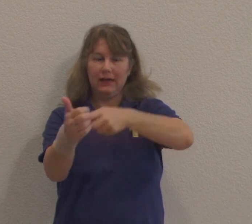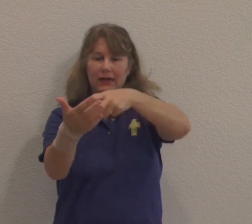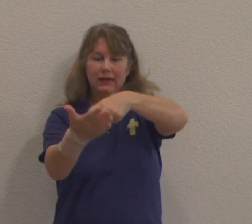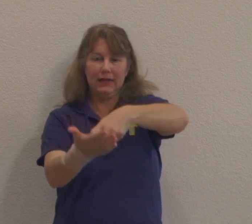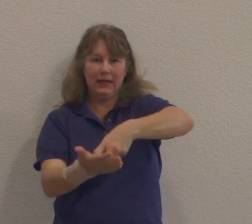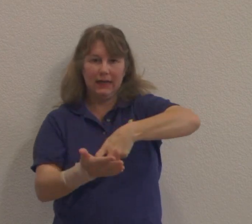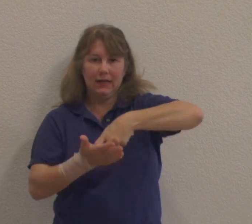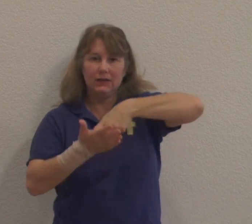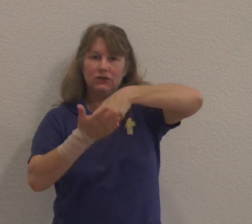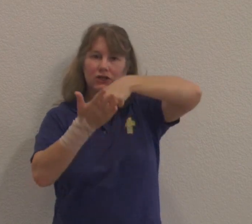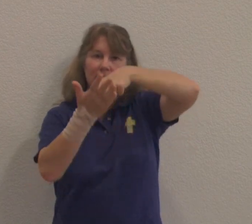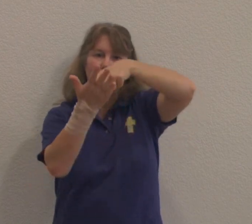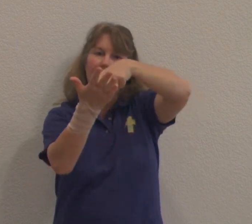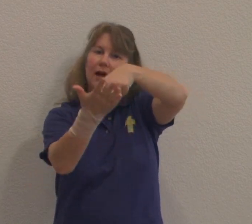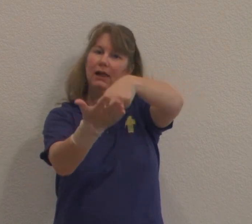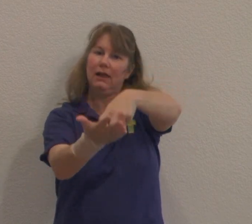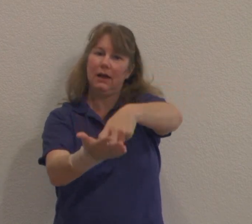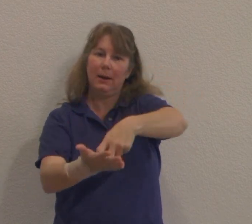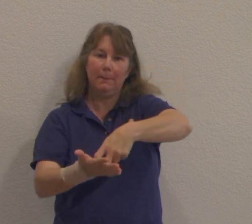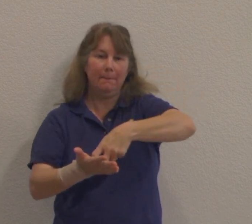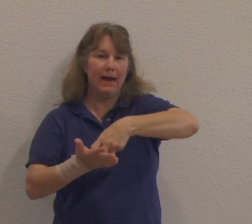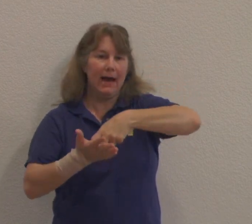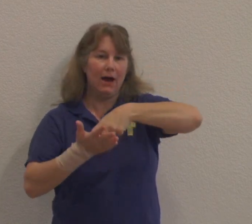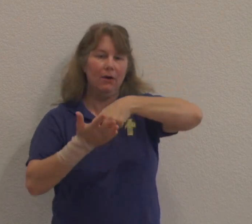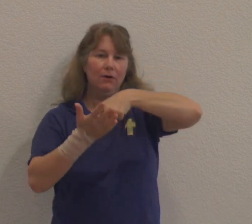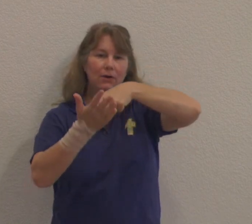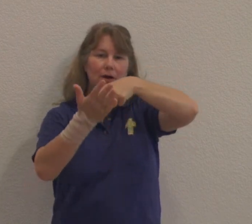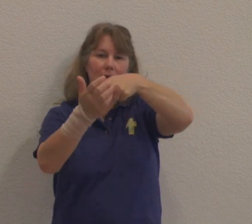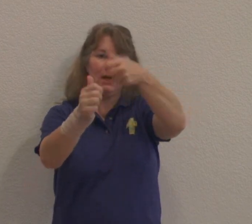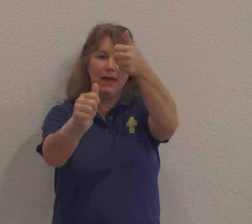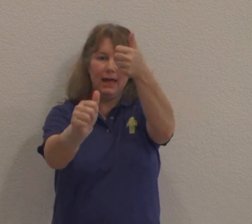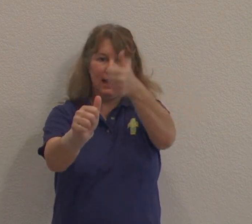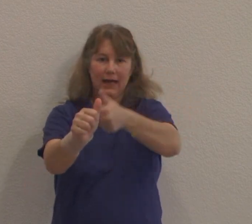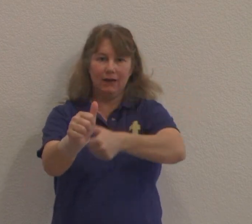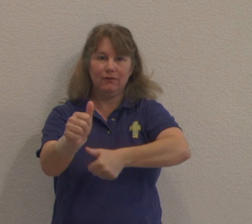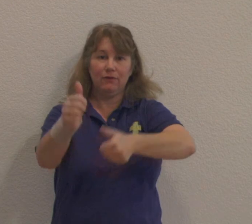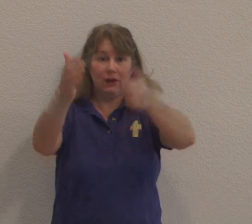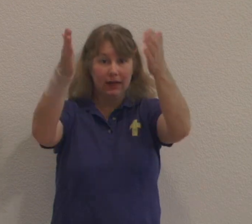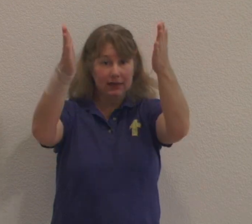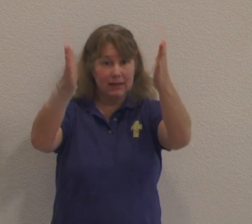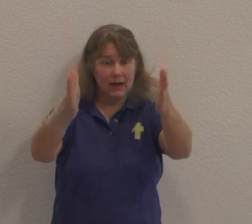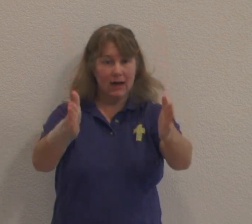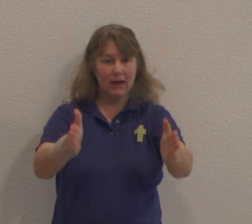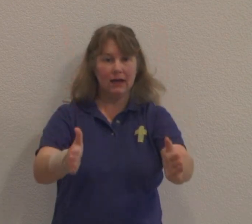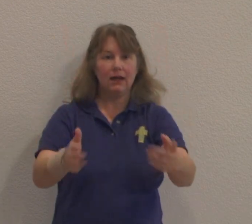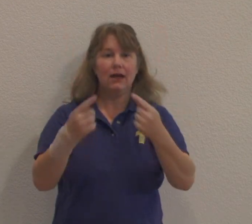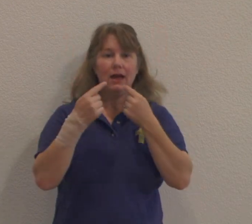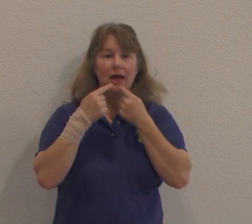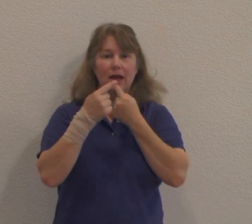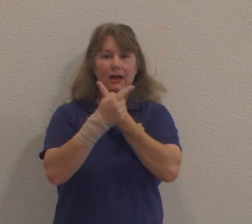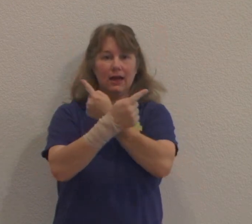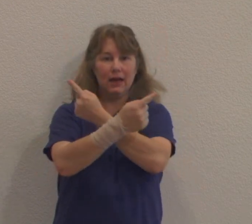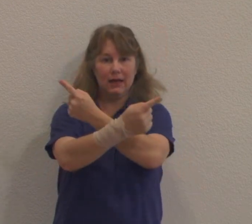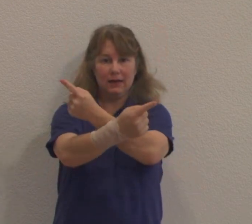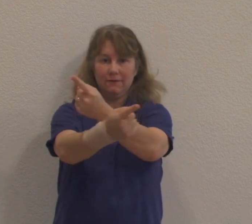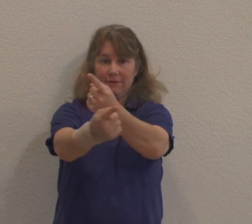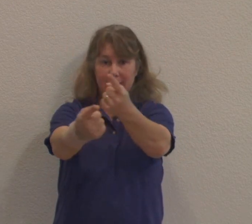Every knee shall bow, every tongue